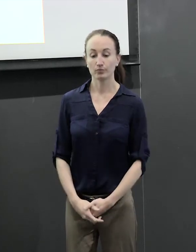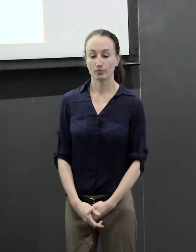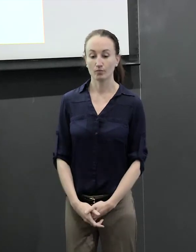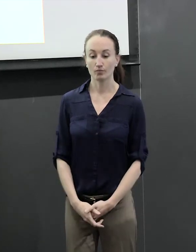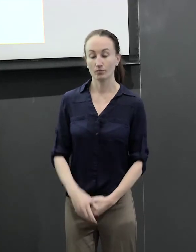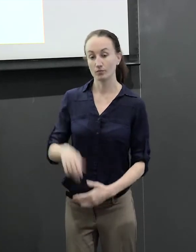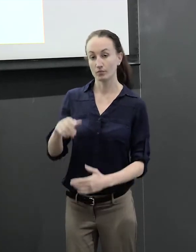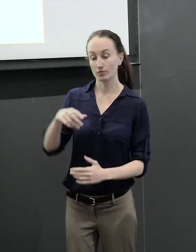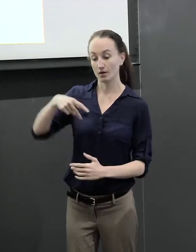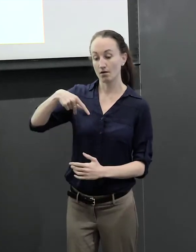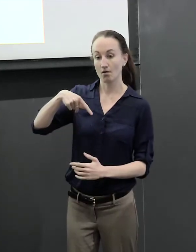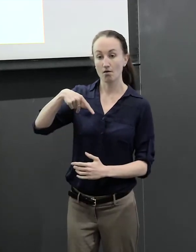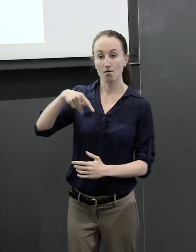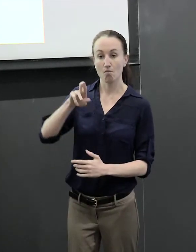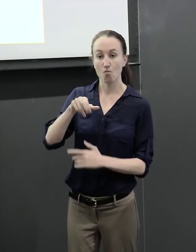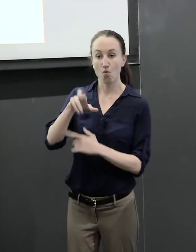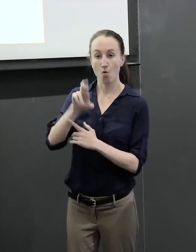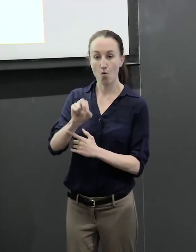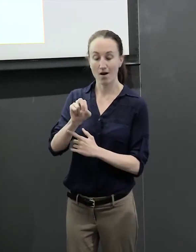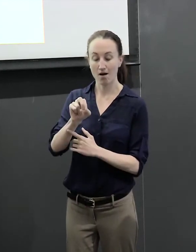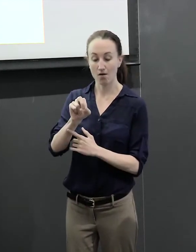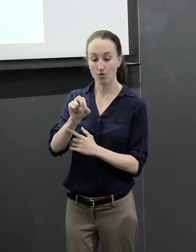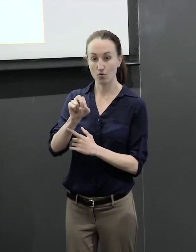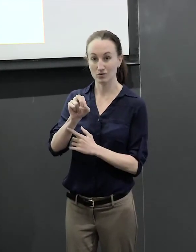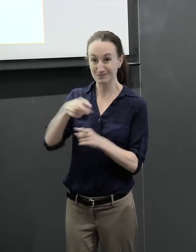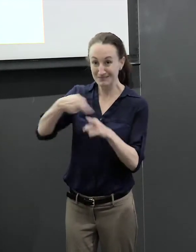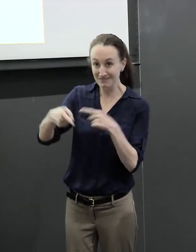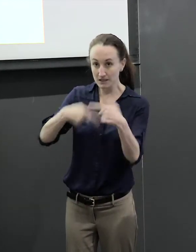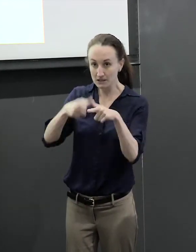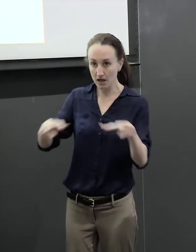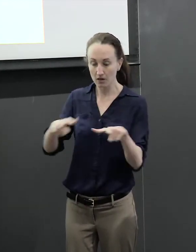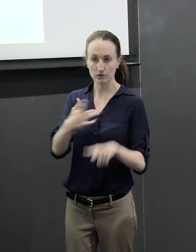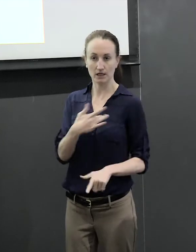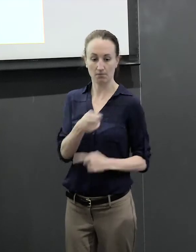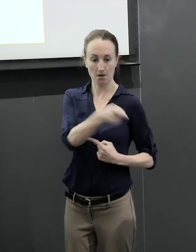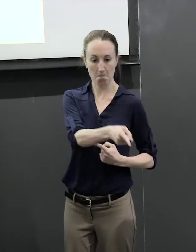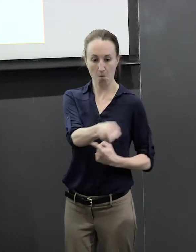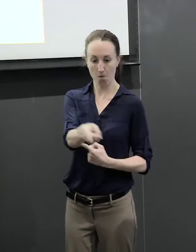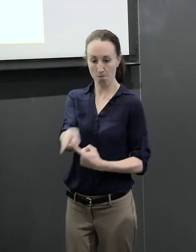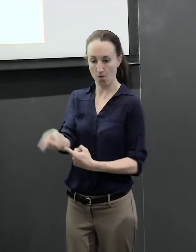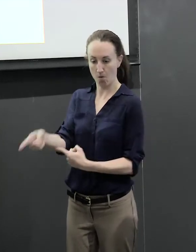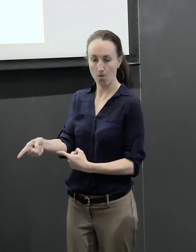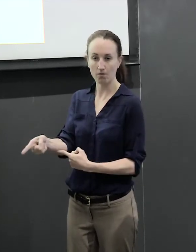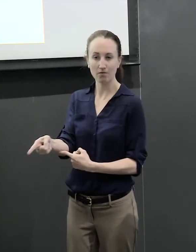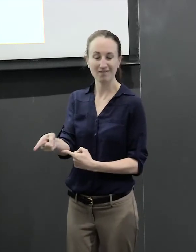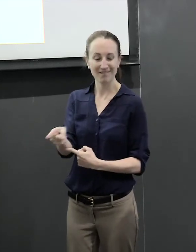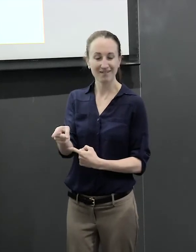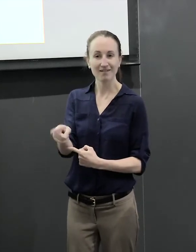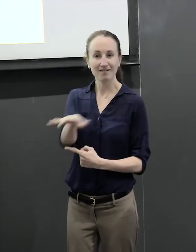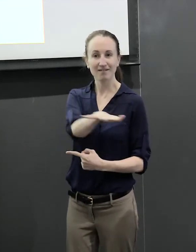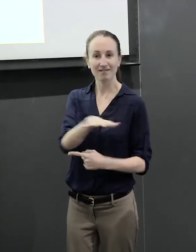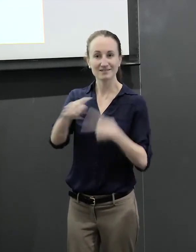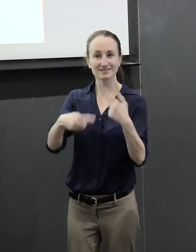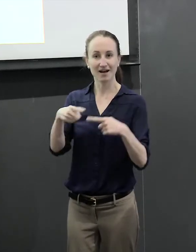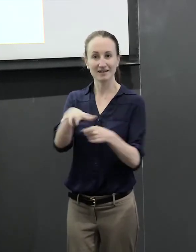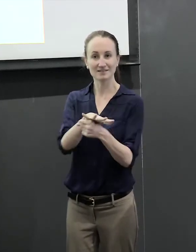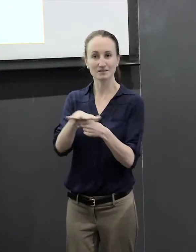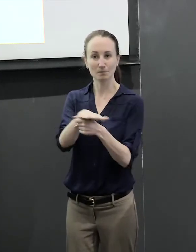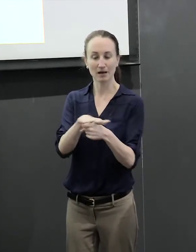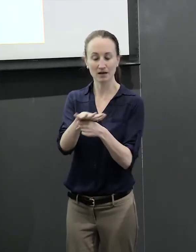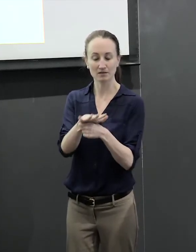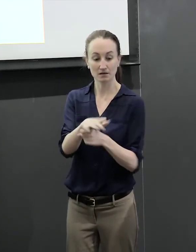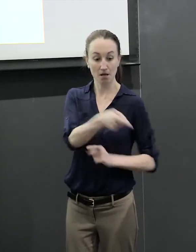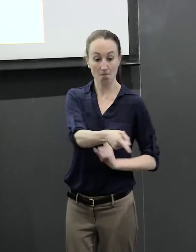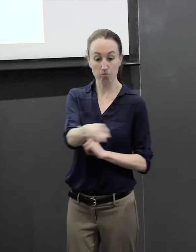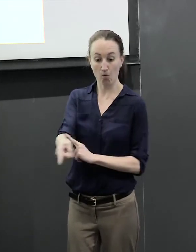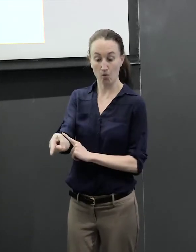pronouns in sign language, realized by way of pointing in various positions of signing space, are arguably